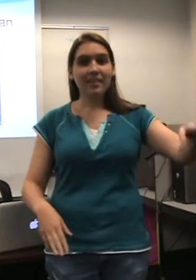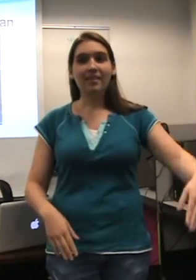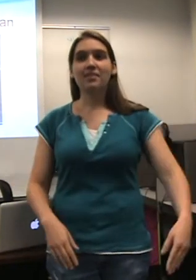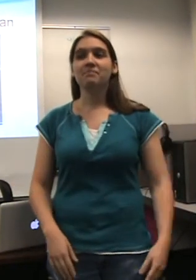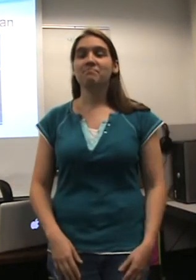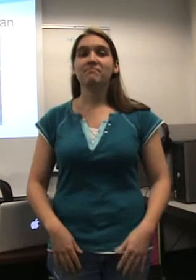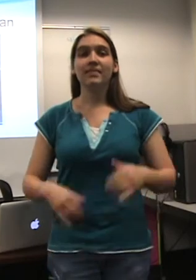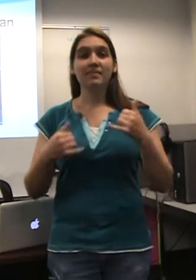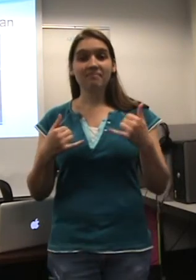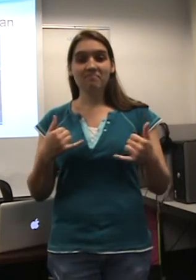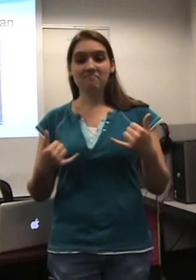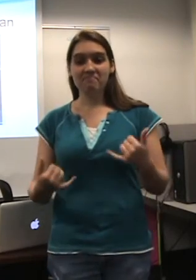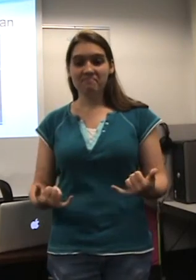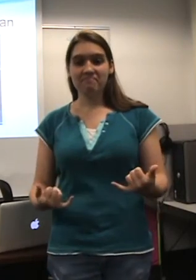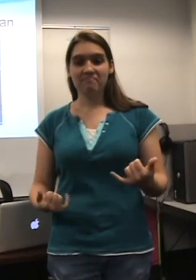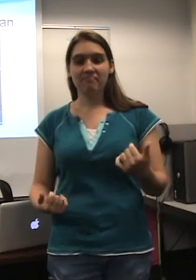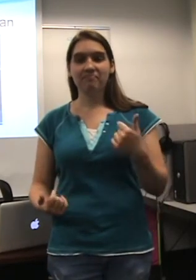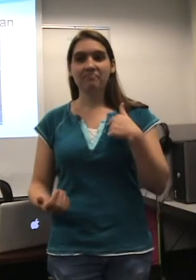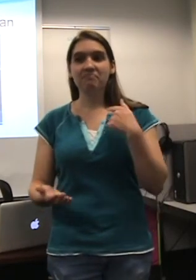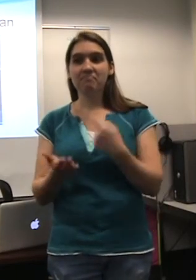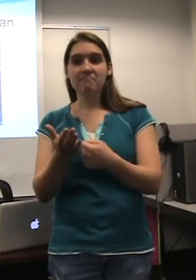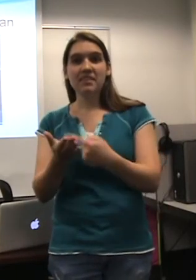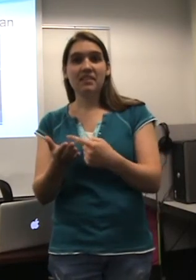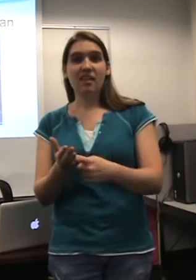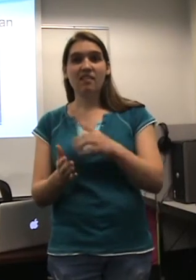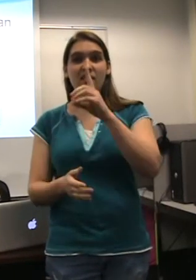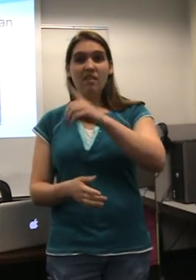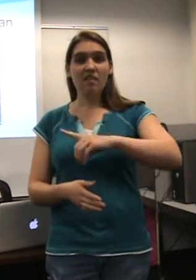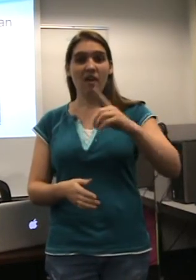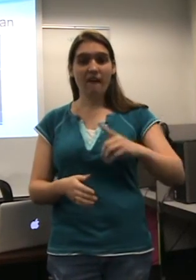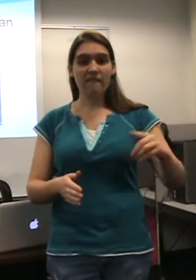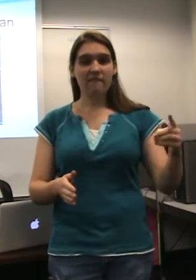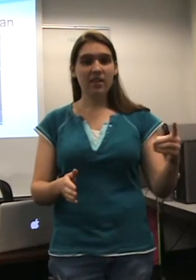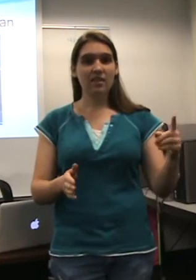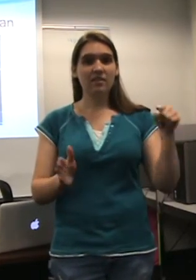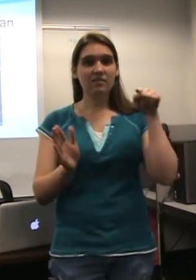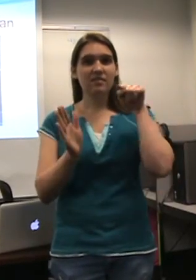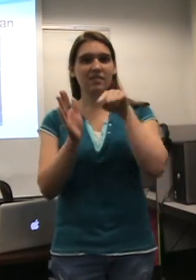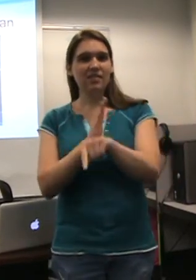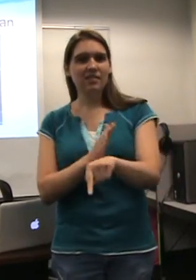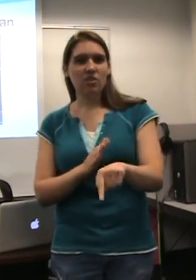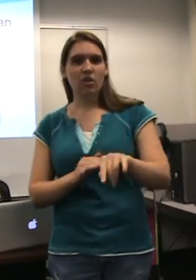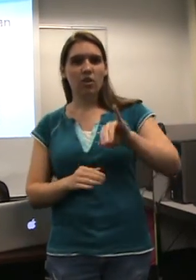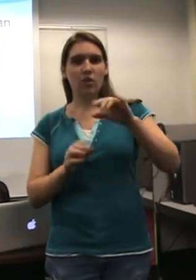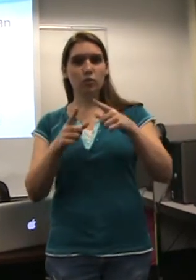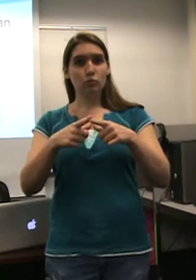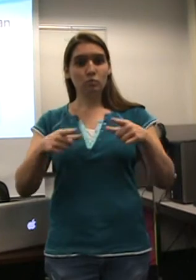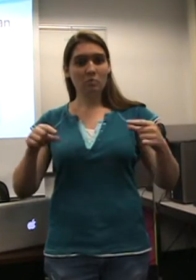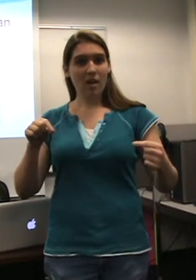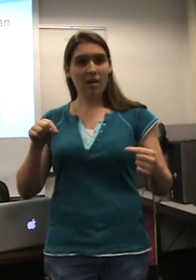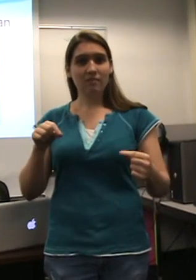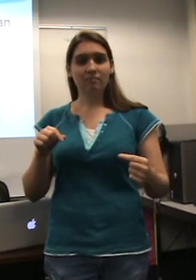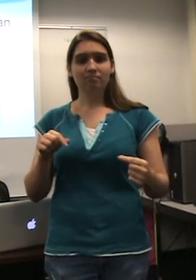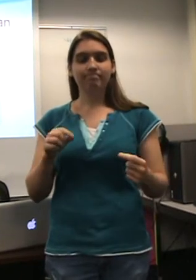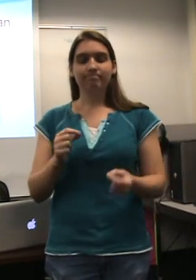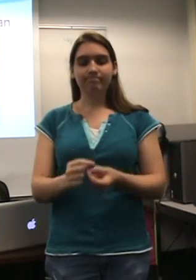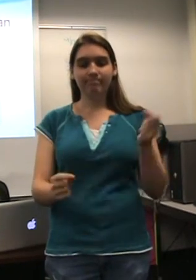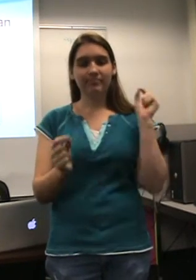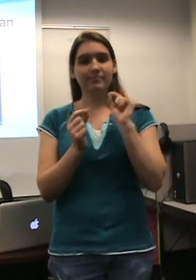Today I'm going to be talking about the dolphin hunting that's been going on in Japan. More specifically, I'm going to be talking